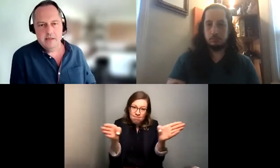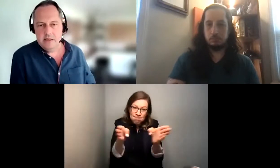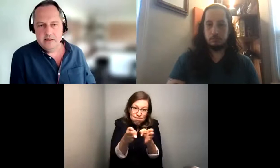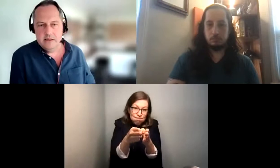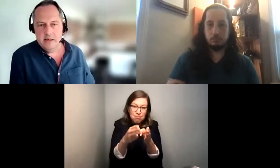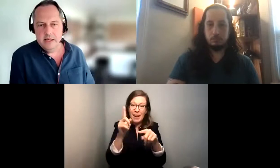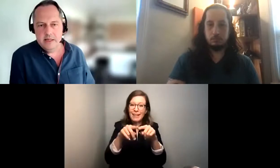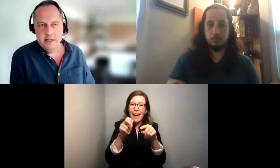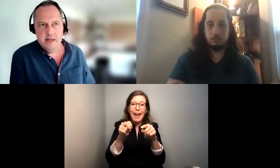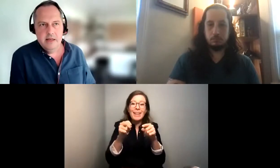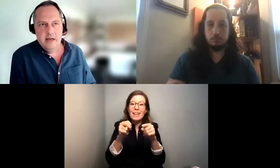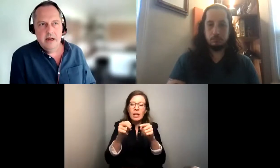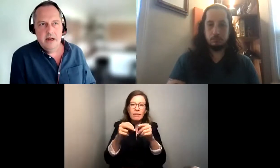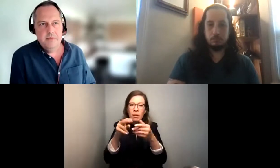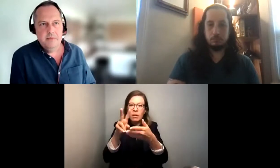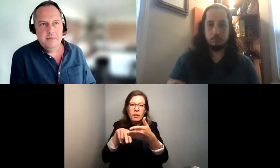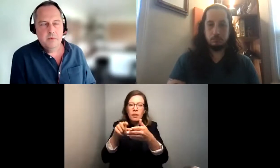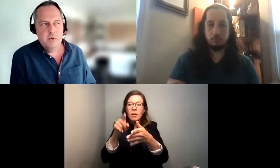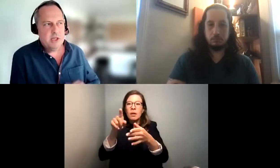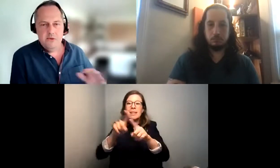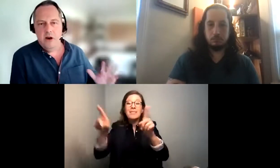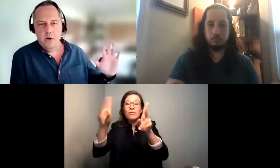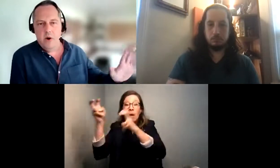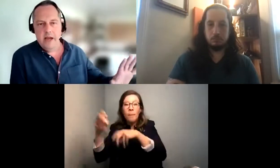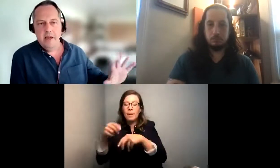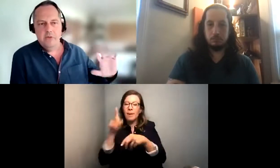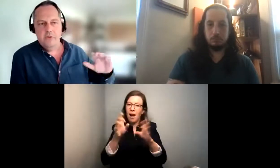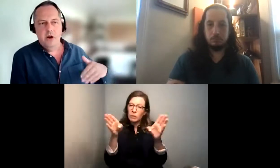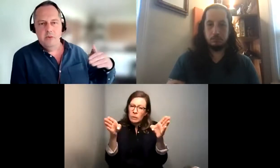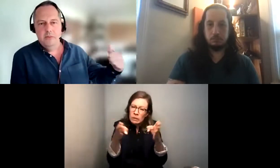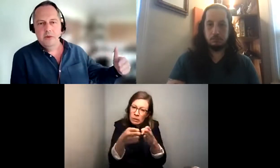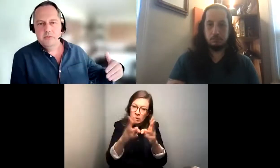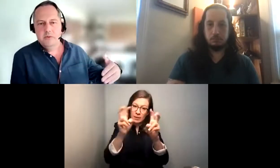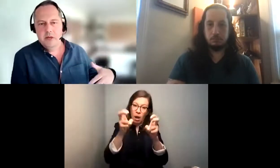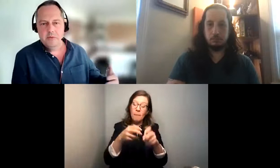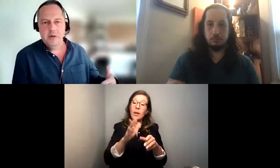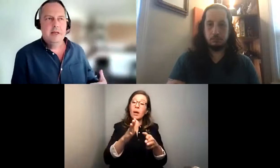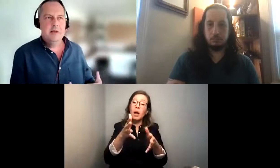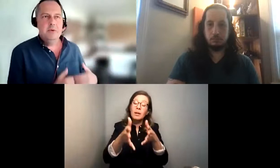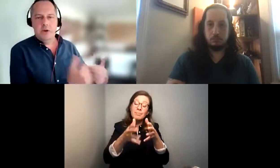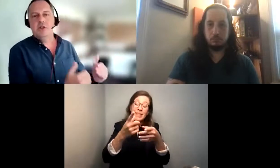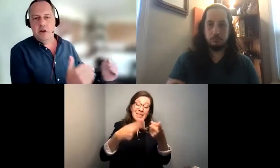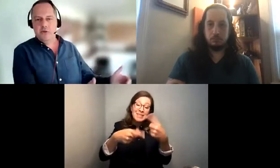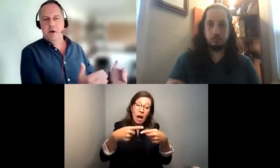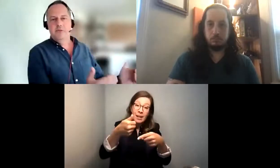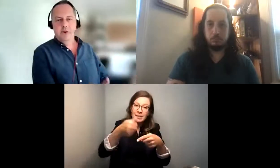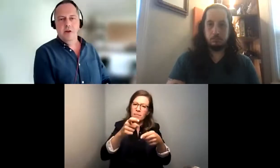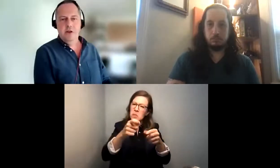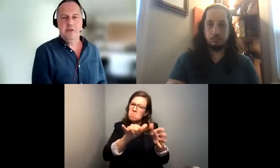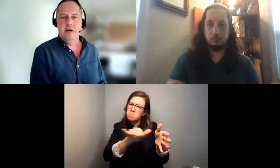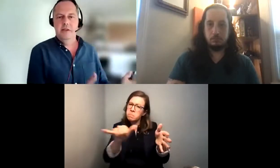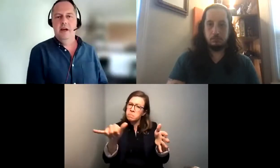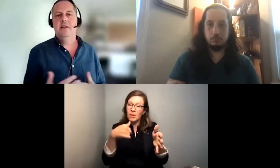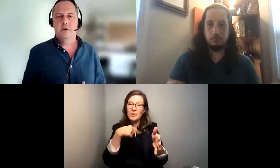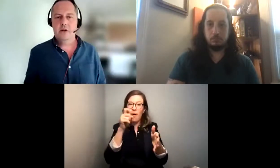fairly consistent signing. We're so far away from, we've got to solve the problem